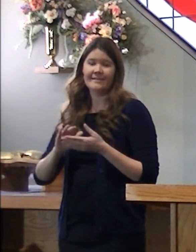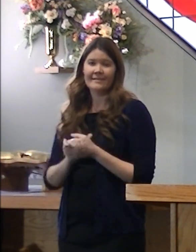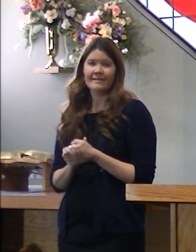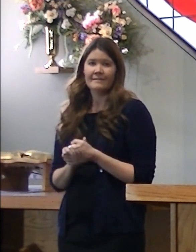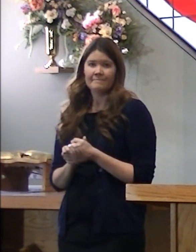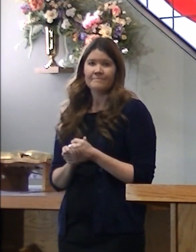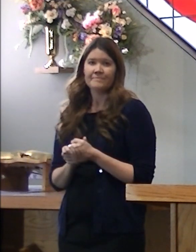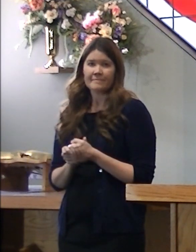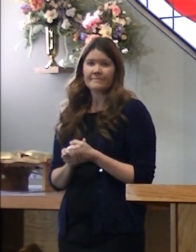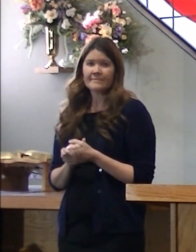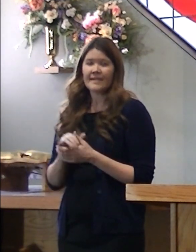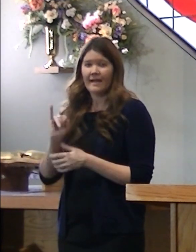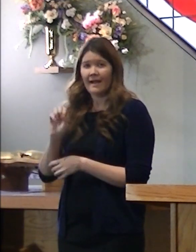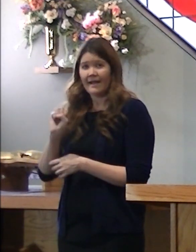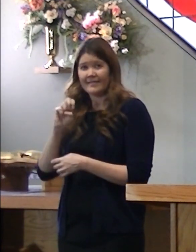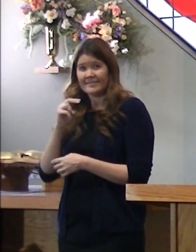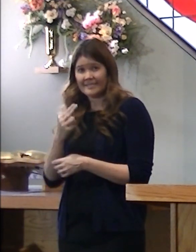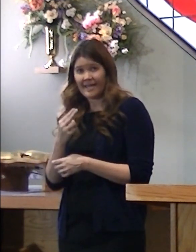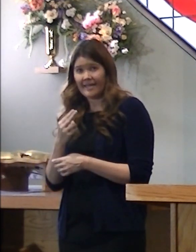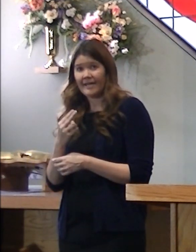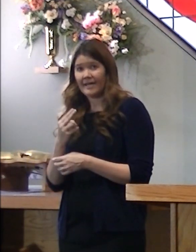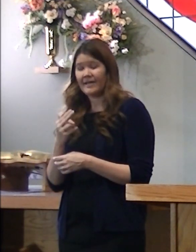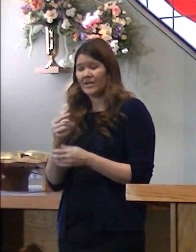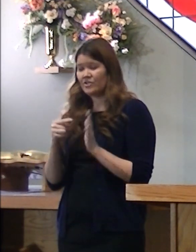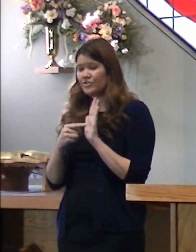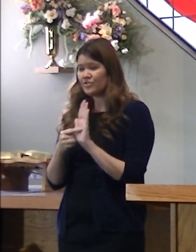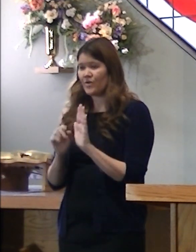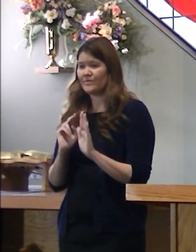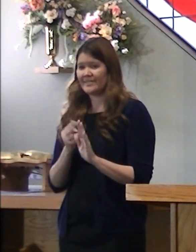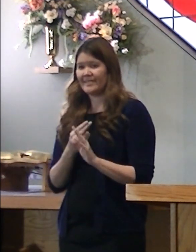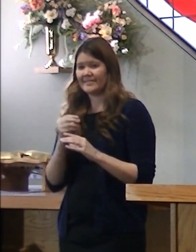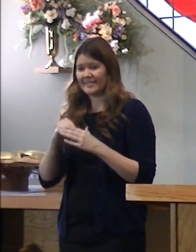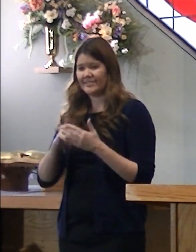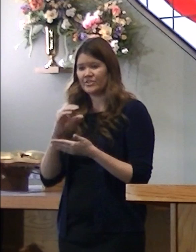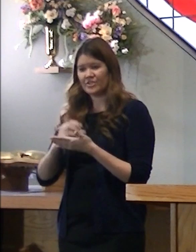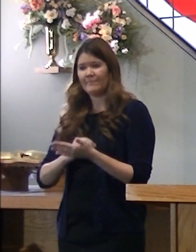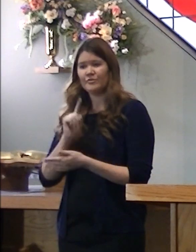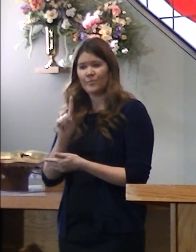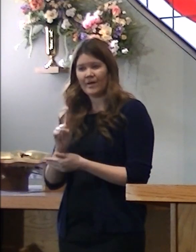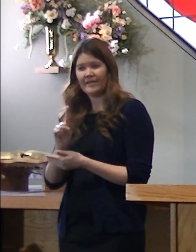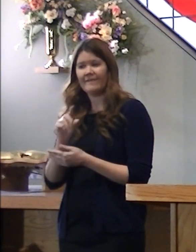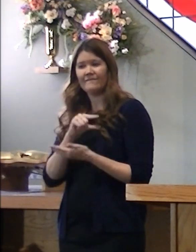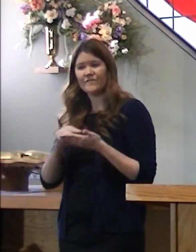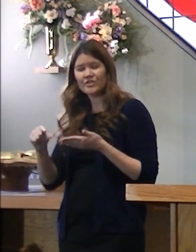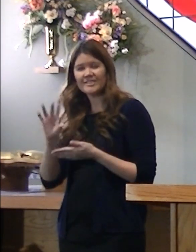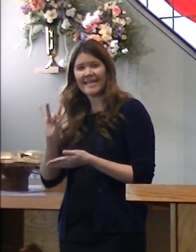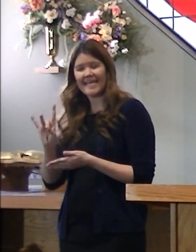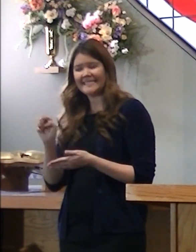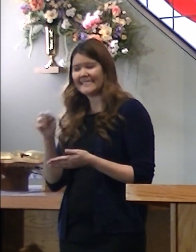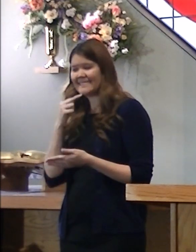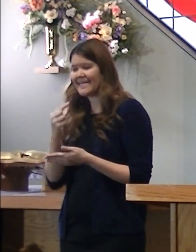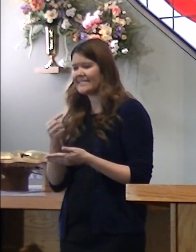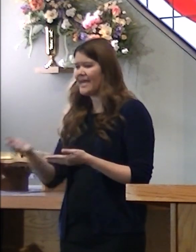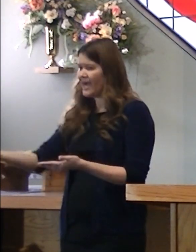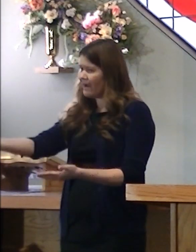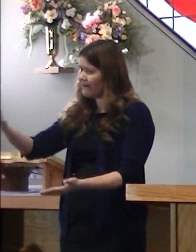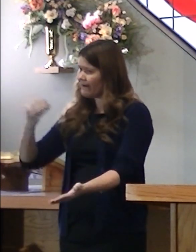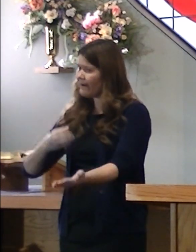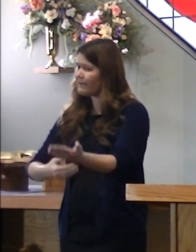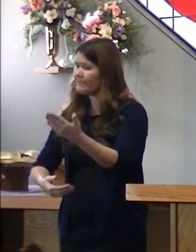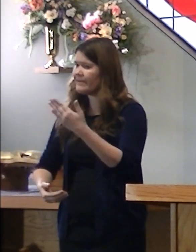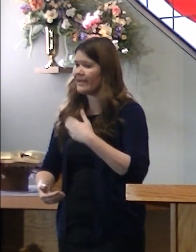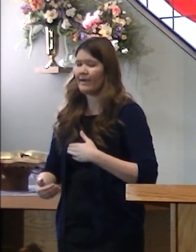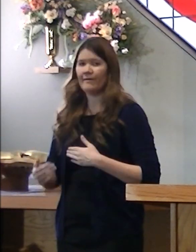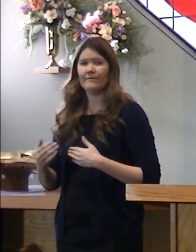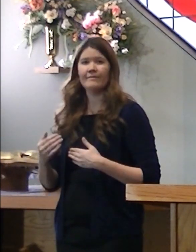service. Isaiah captures that feeling so well for us in chapter 1, verse 8. He says, "Come now, let us